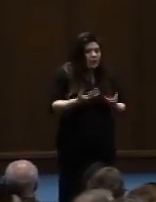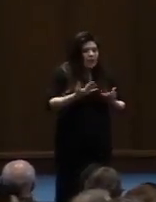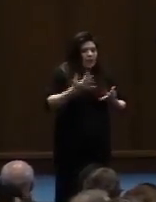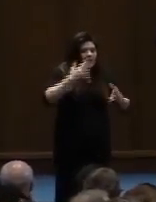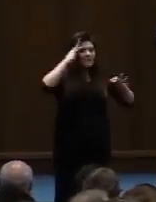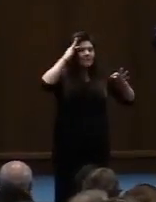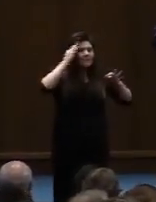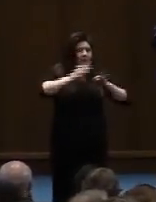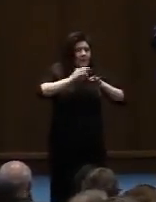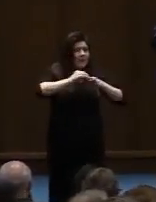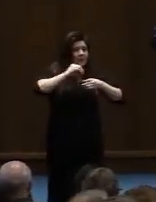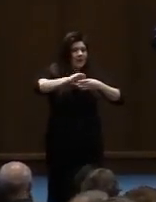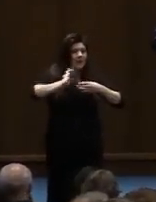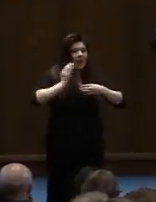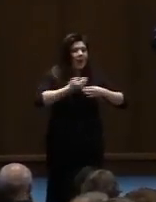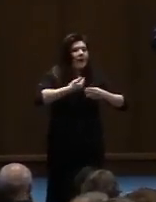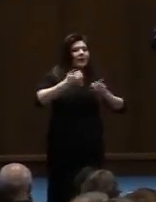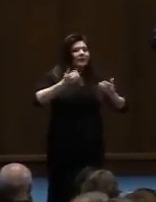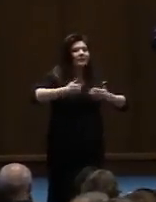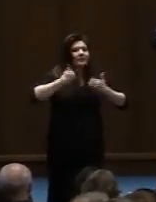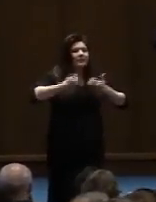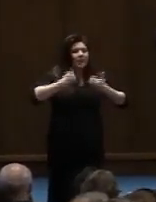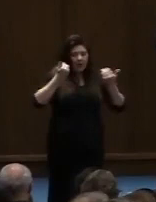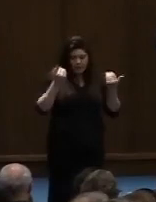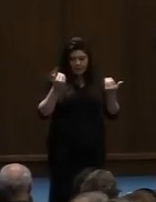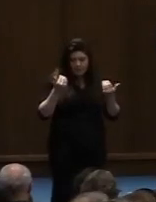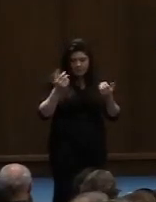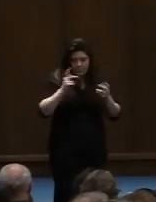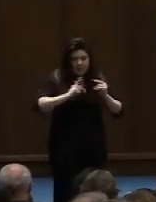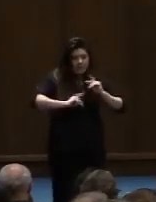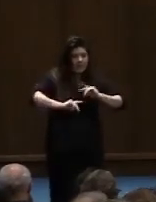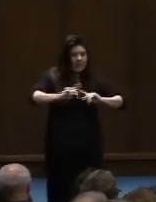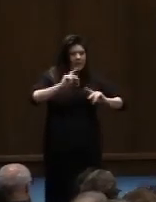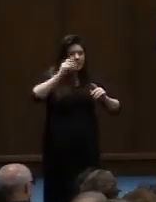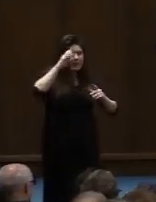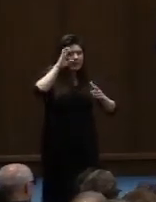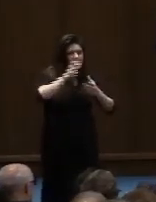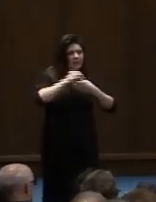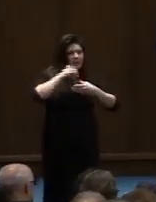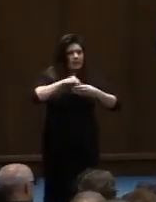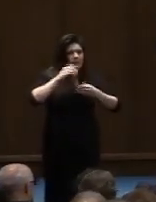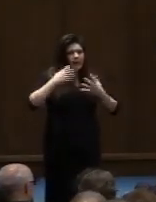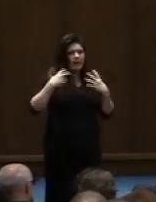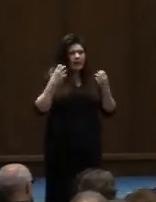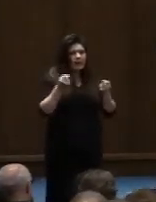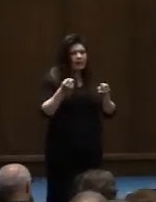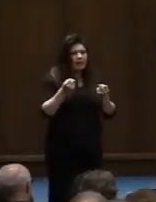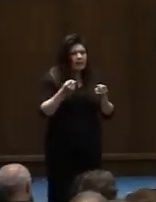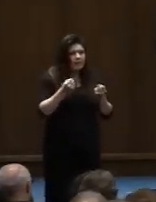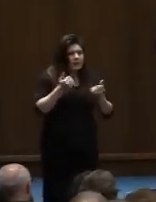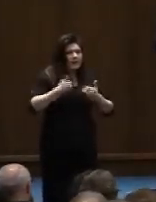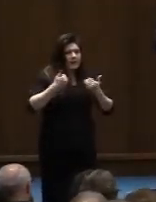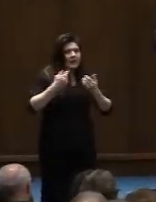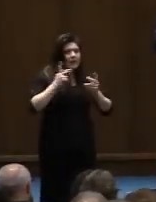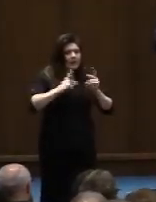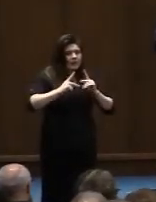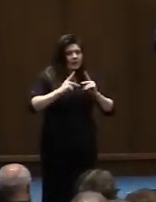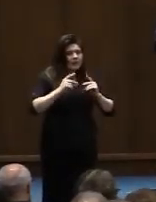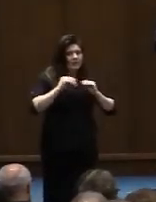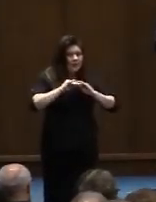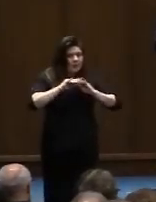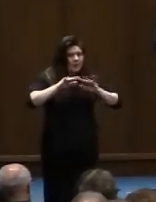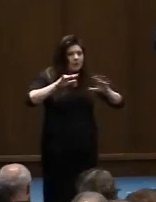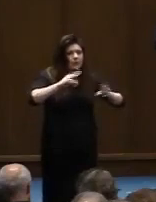faith in our young people and believe in the power of what they're able to do as they go into all the world and share the